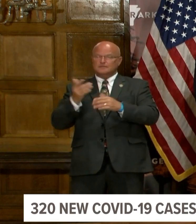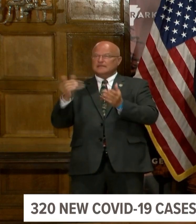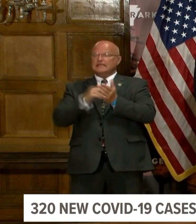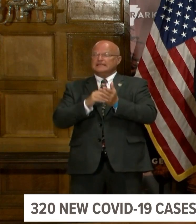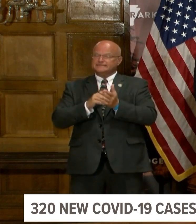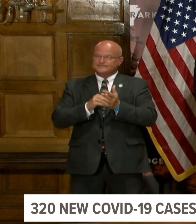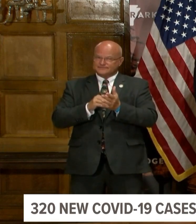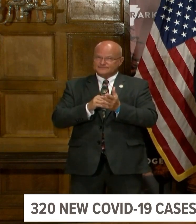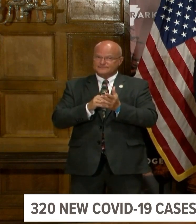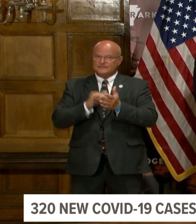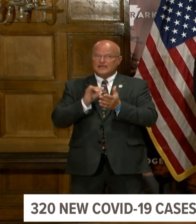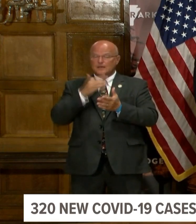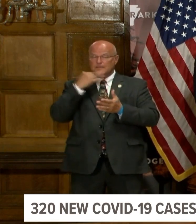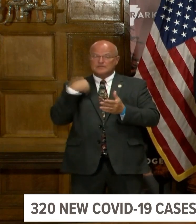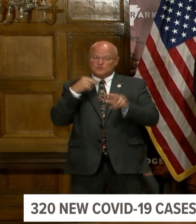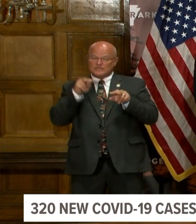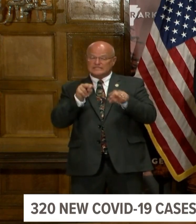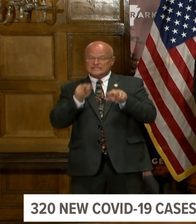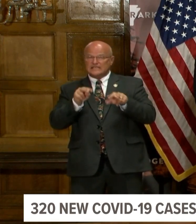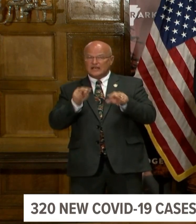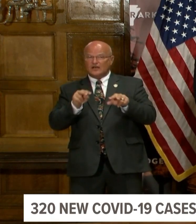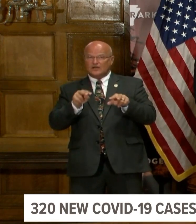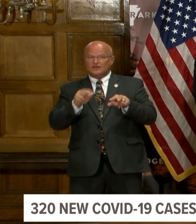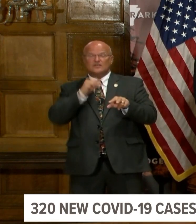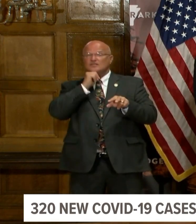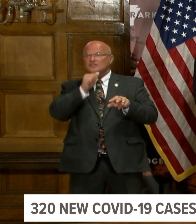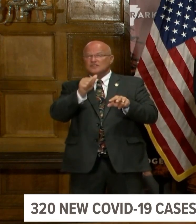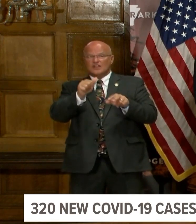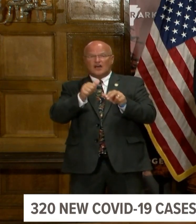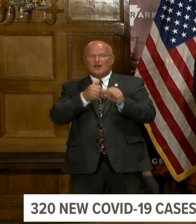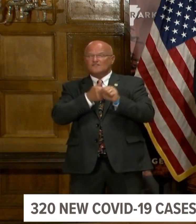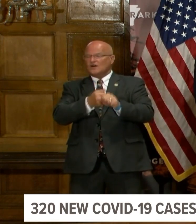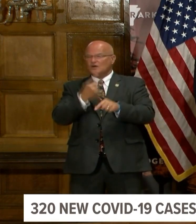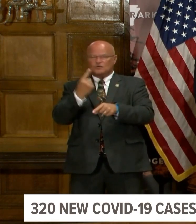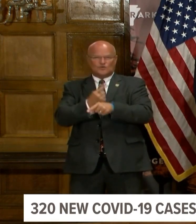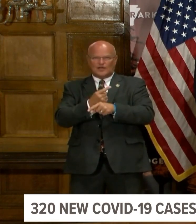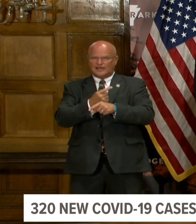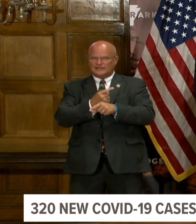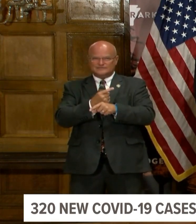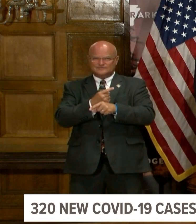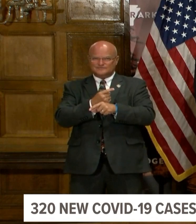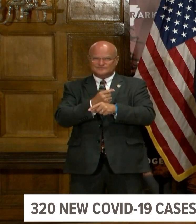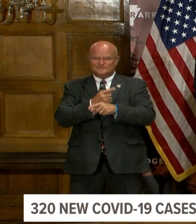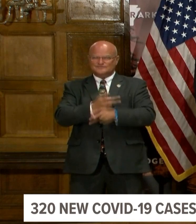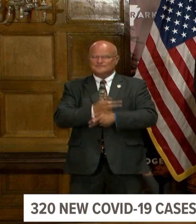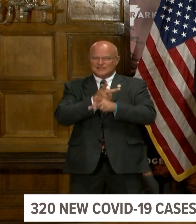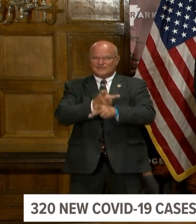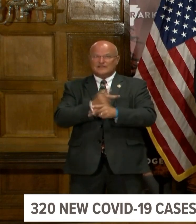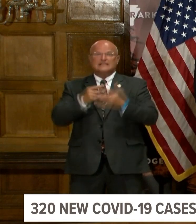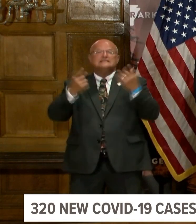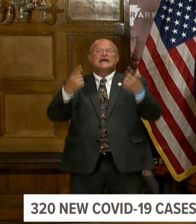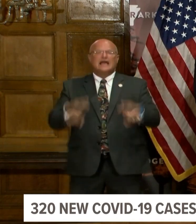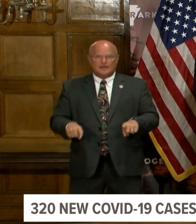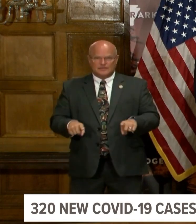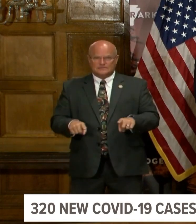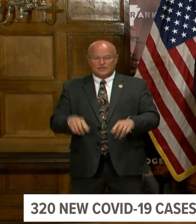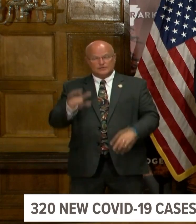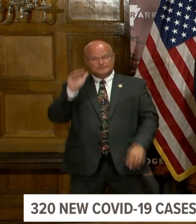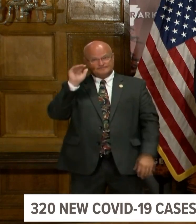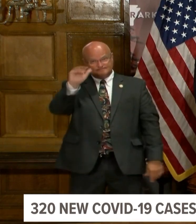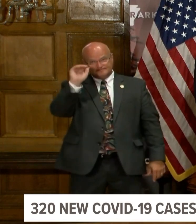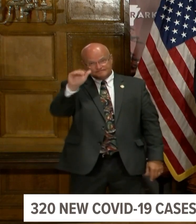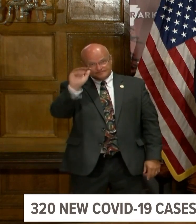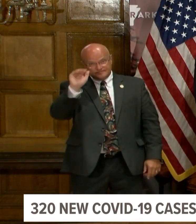again, best we can tell, they were not following the correct precautions, and this is the thing that happens. So it's an admonition to